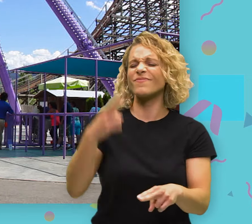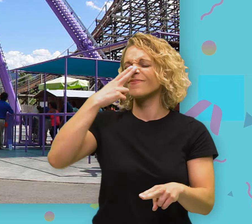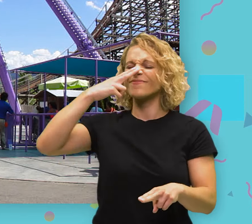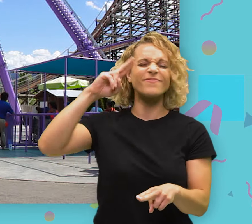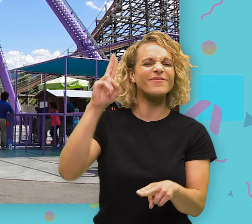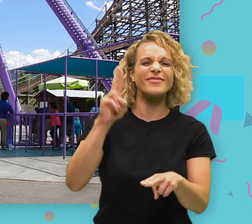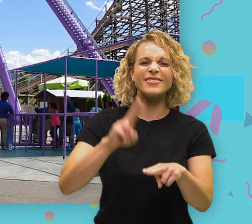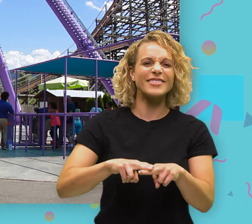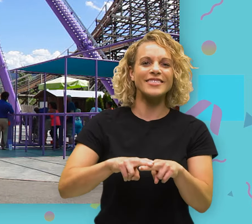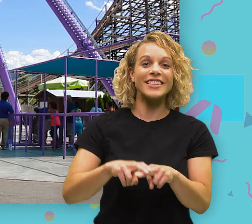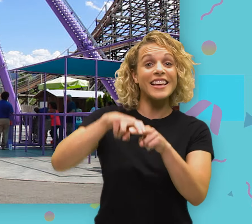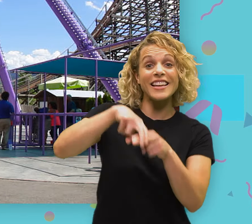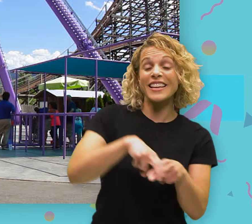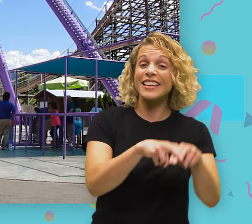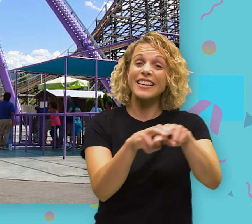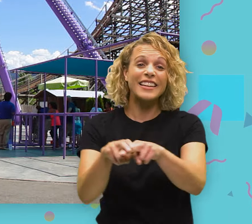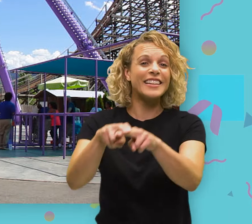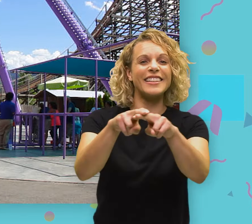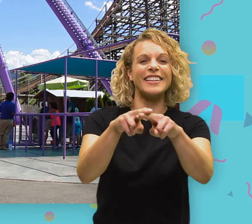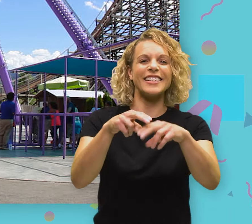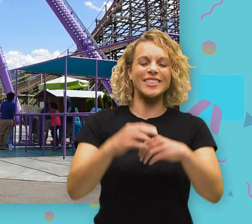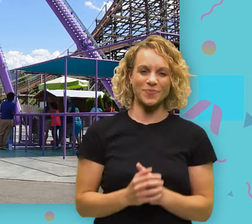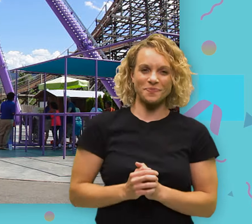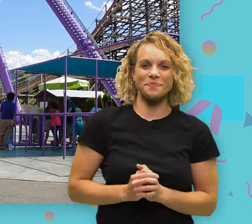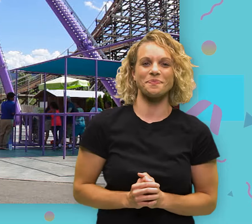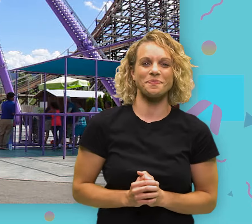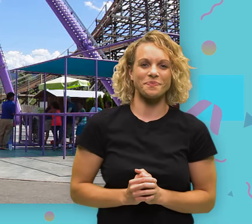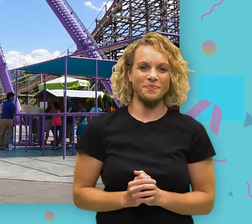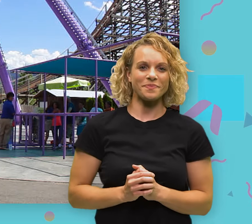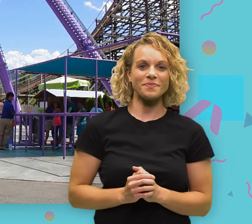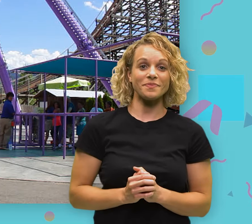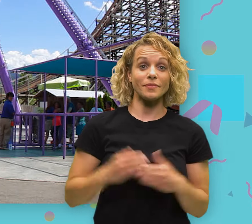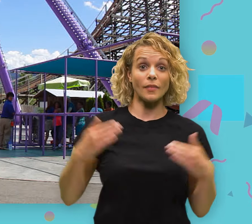I have so much fun. At the theme park,